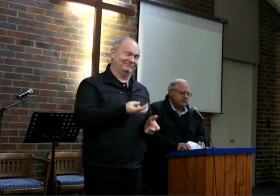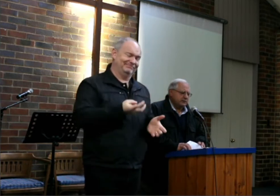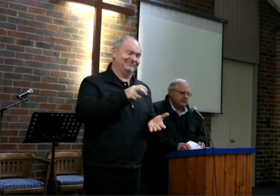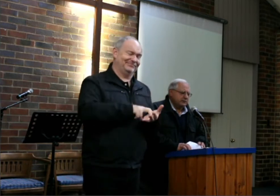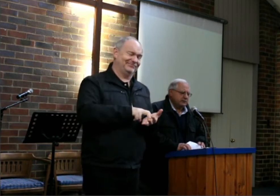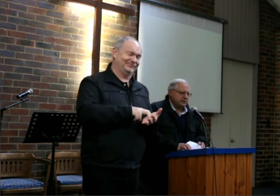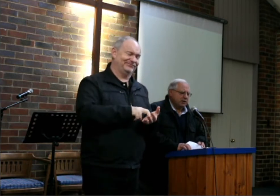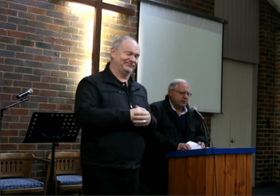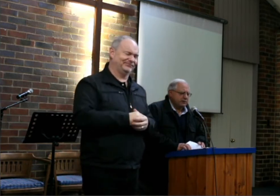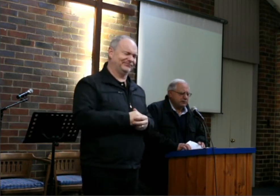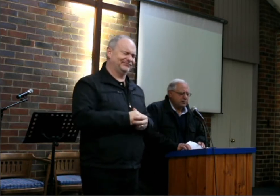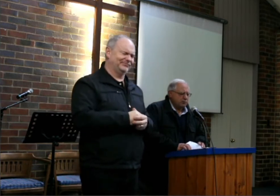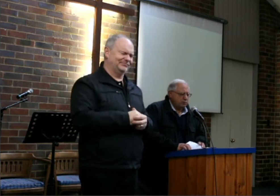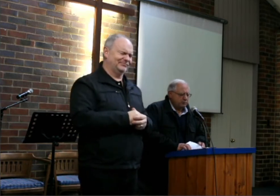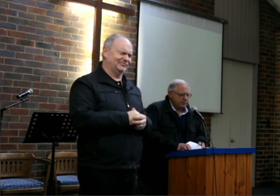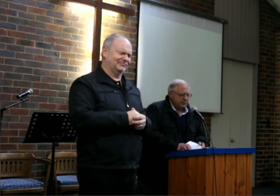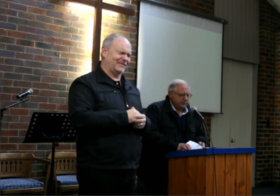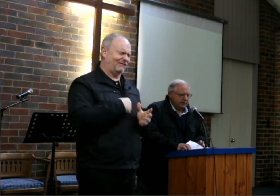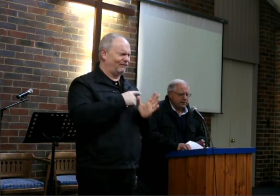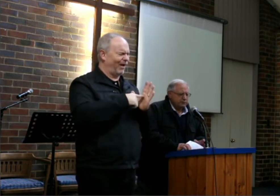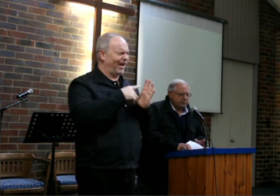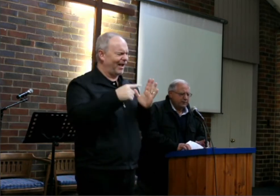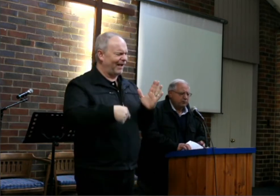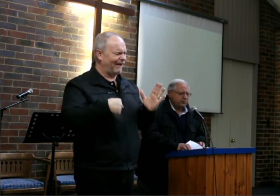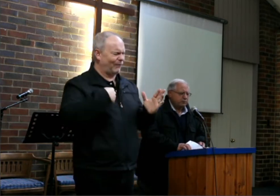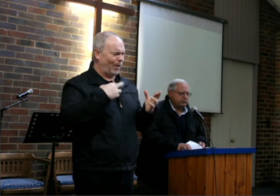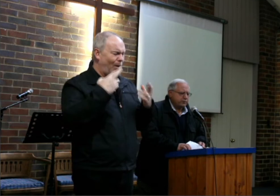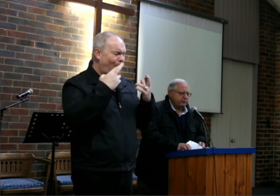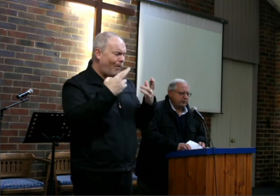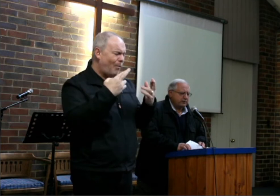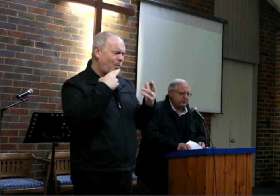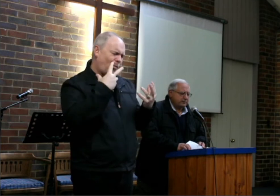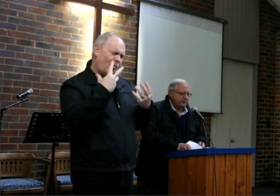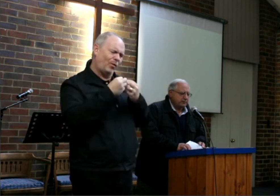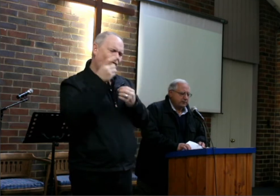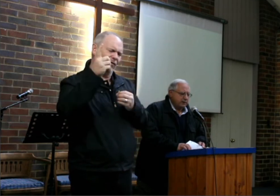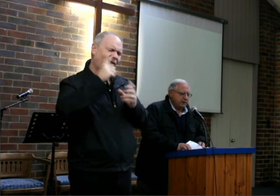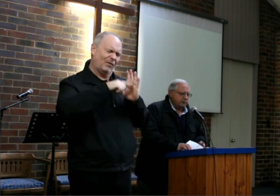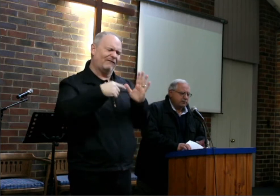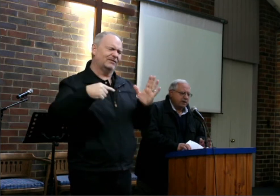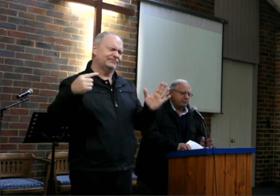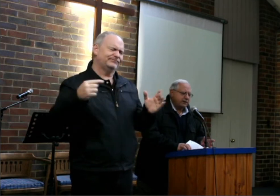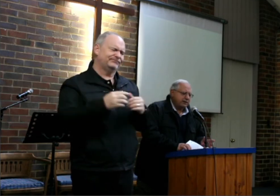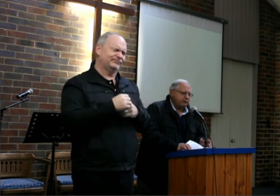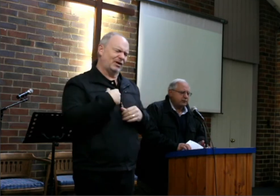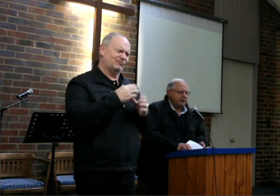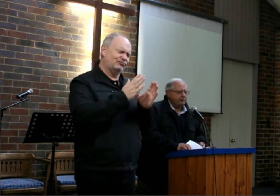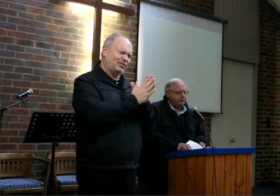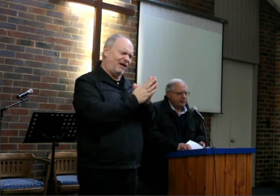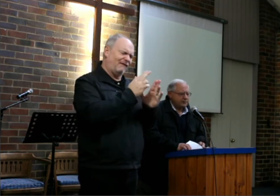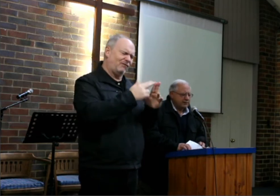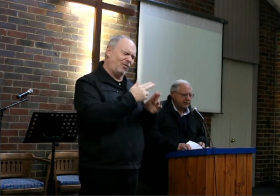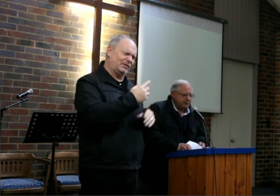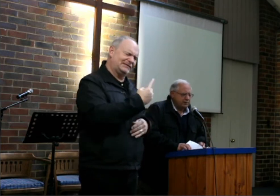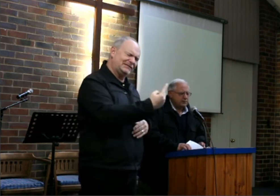And our eternal hope, if that will be with you forever. Lord, I pray for